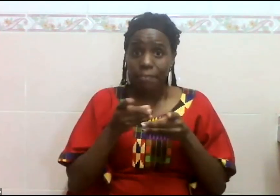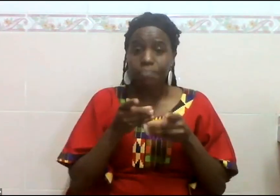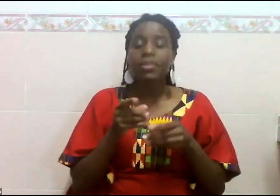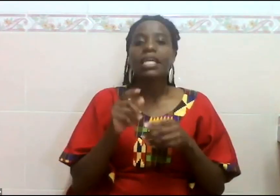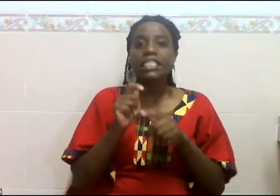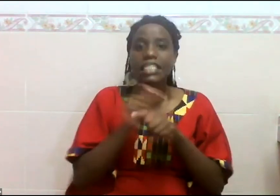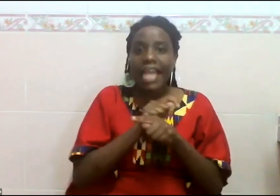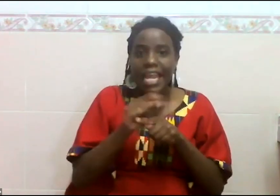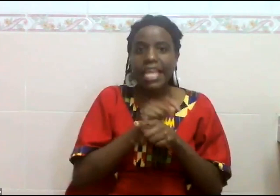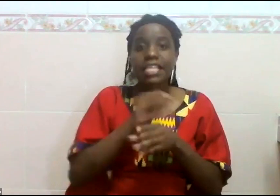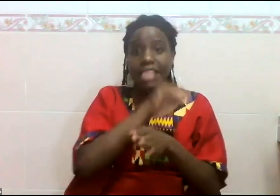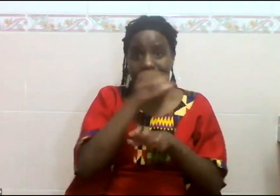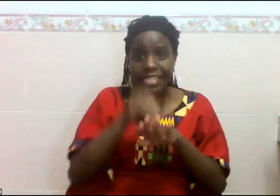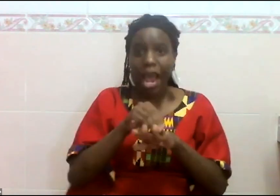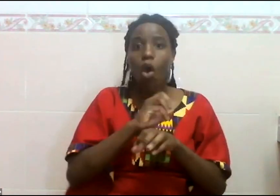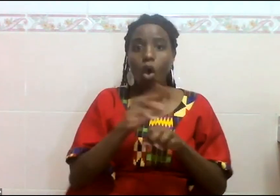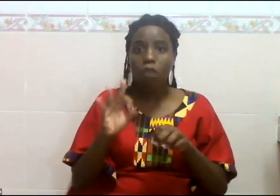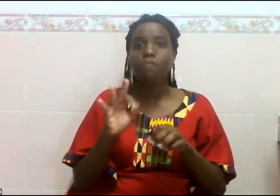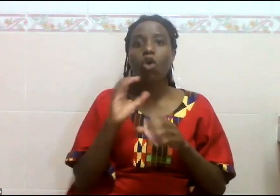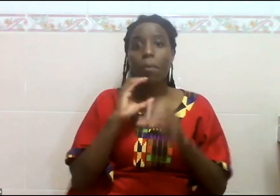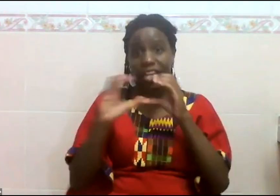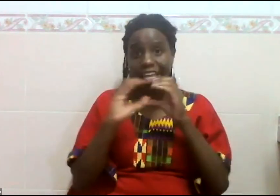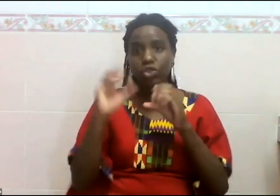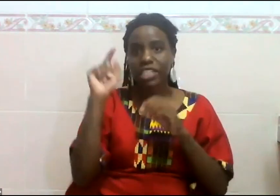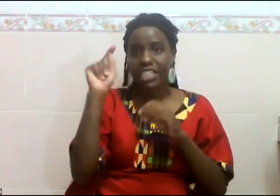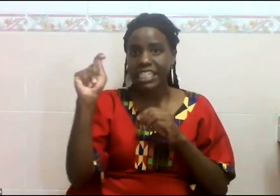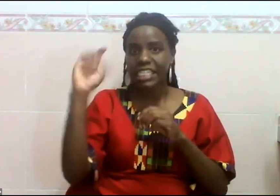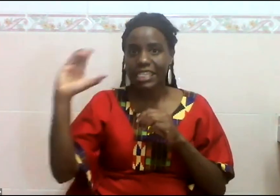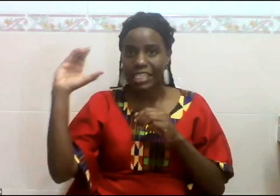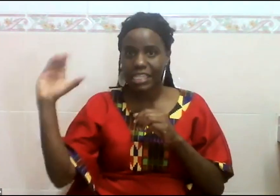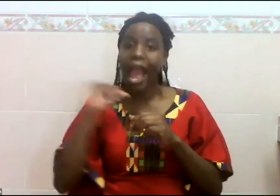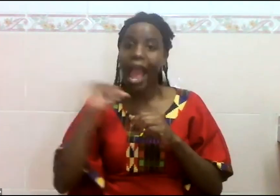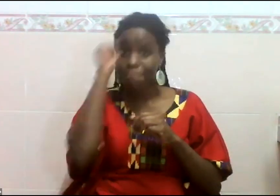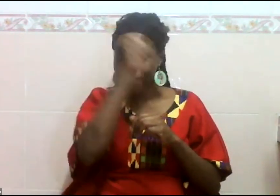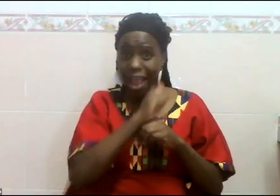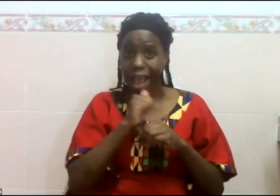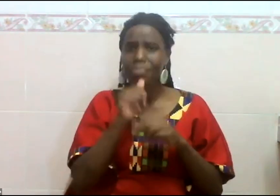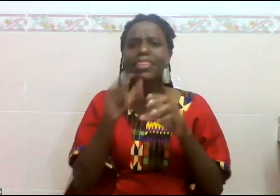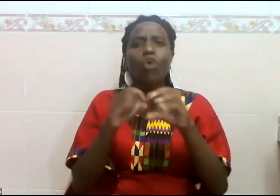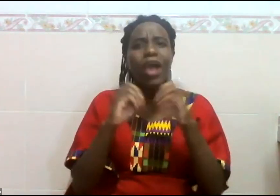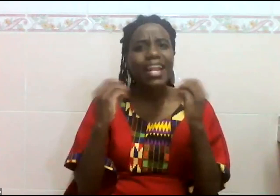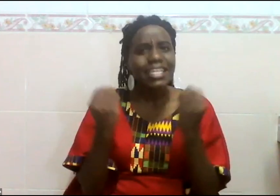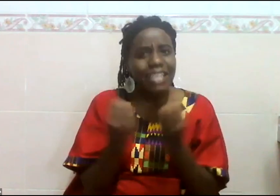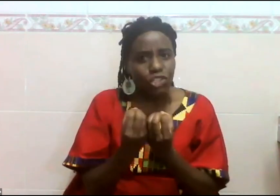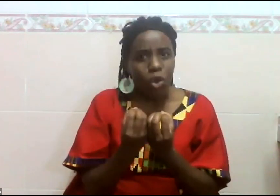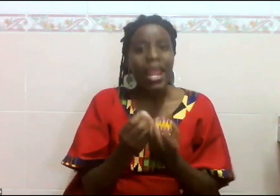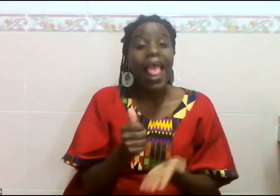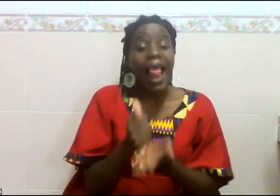And we are a center that supports researchers on how to improve their research output and increase their visibility.